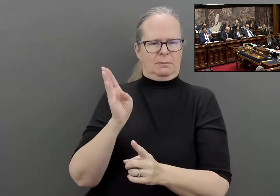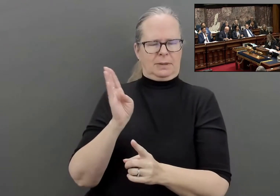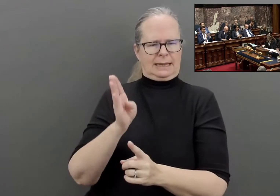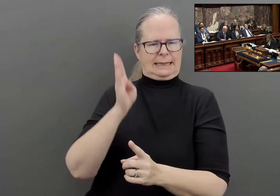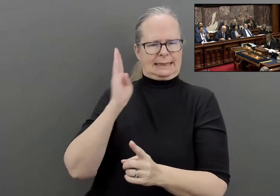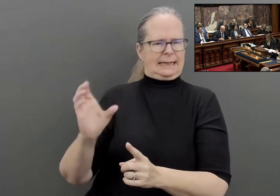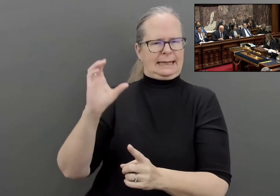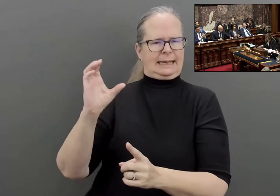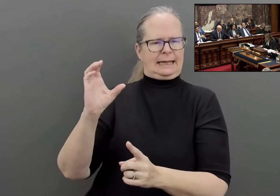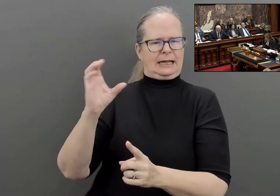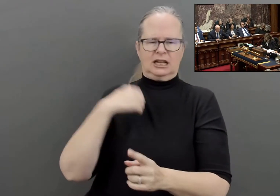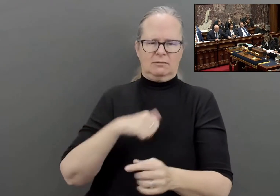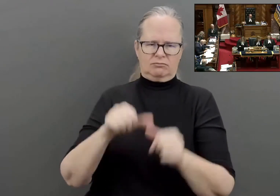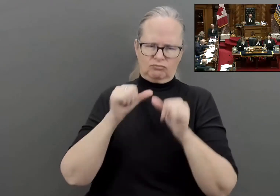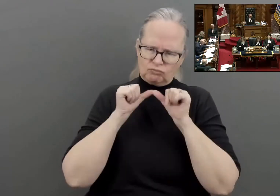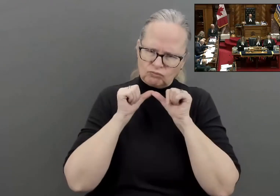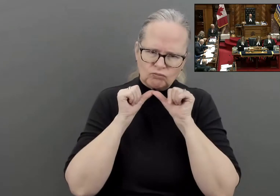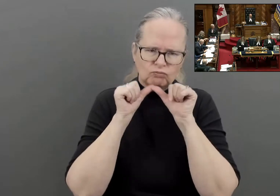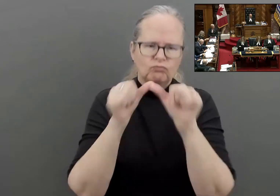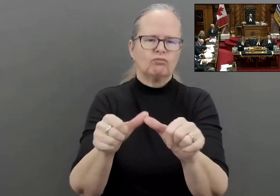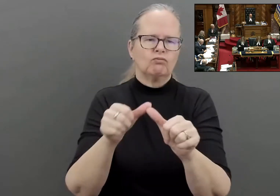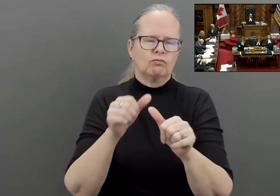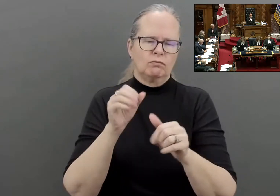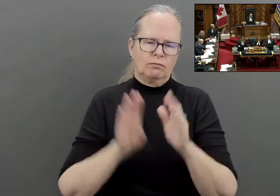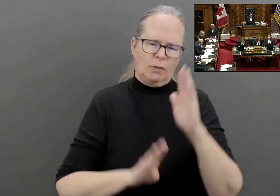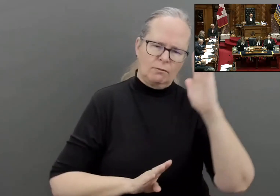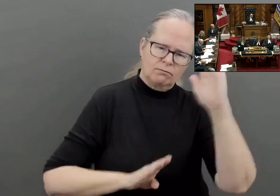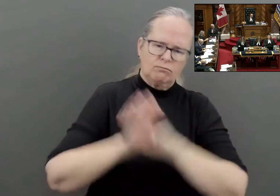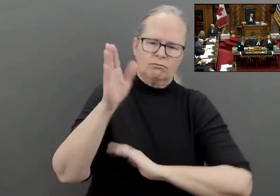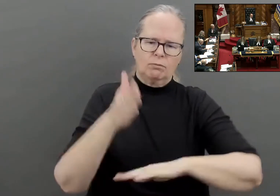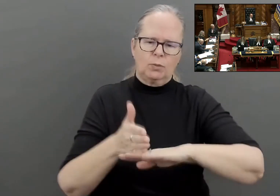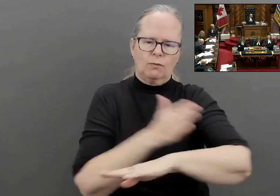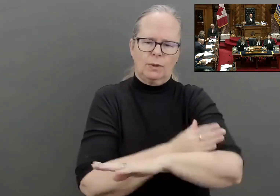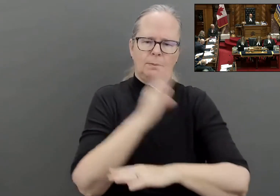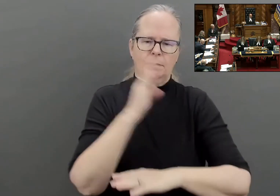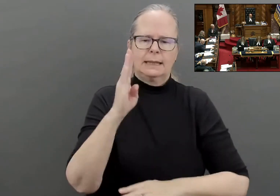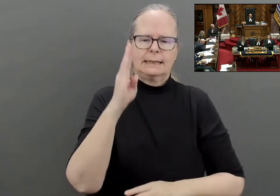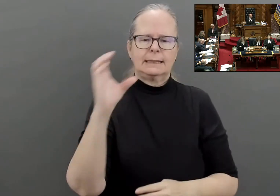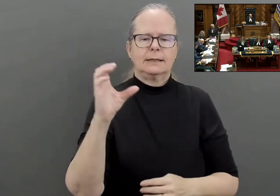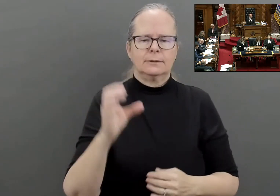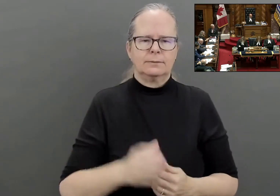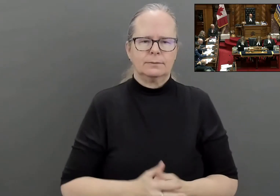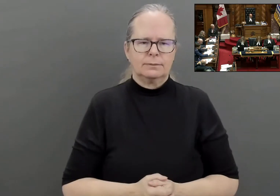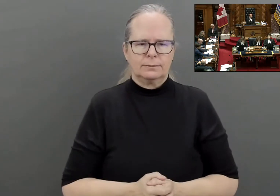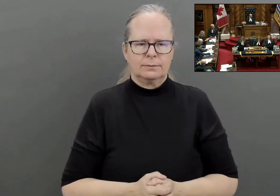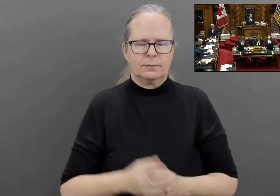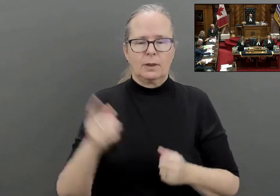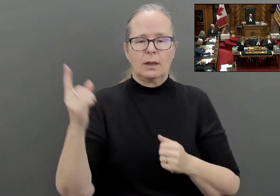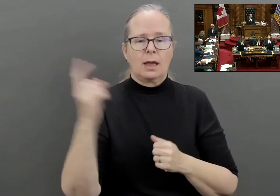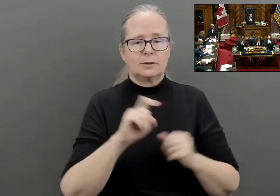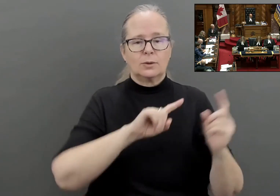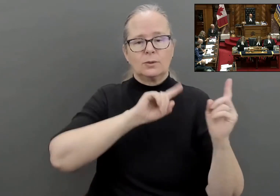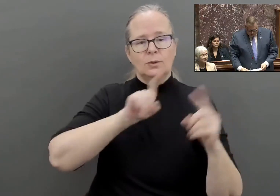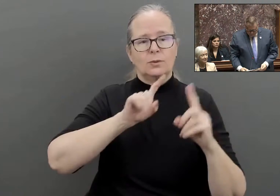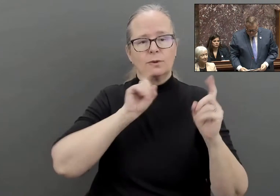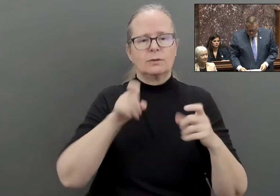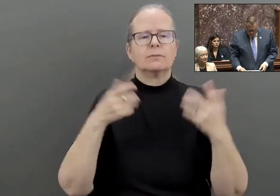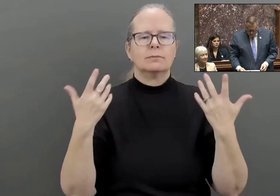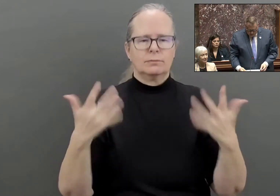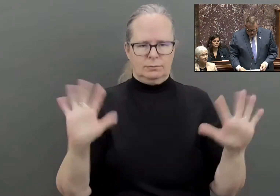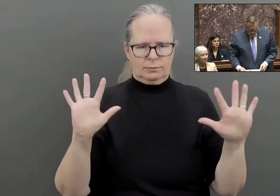The bell and the question period. Member for Camrose Centre. Thank you, Mr. Speaker. I rise on a point of